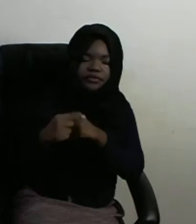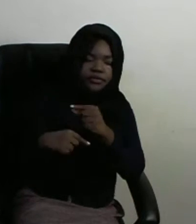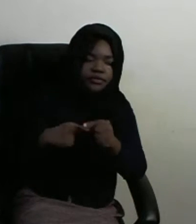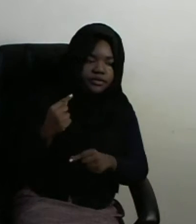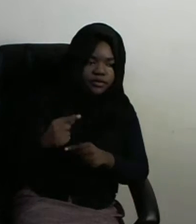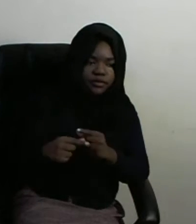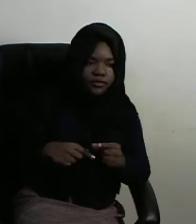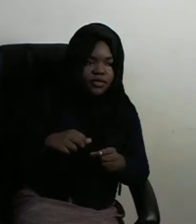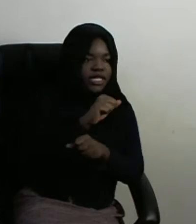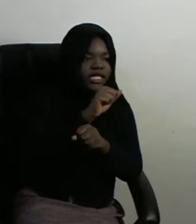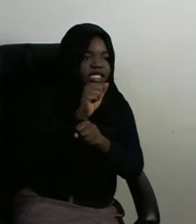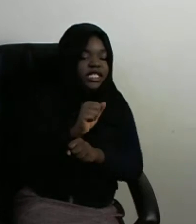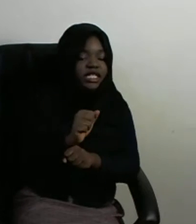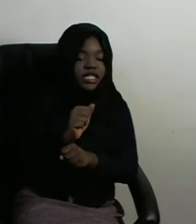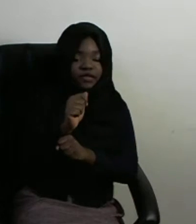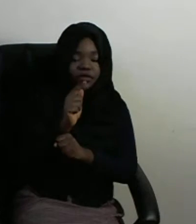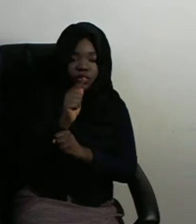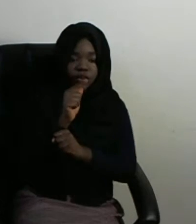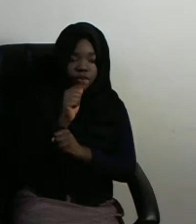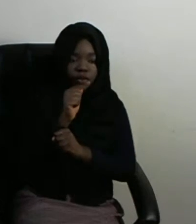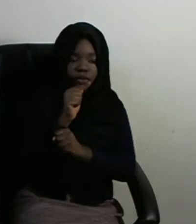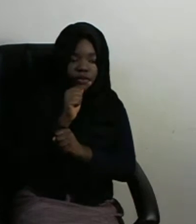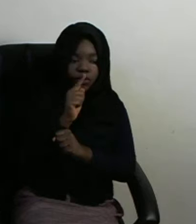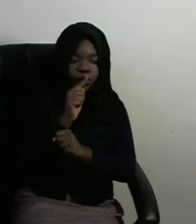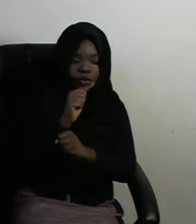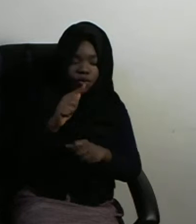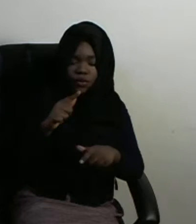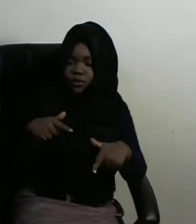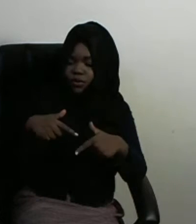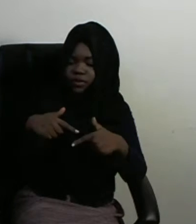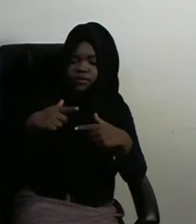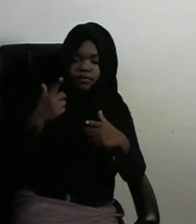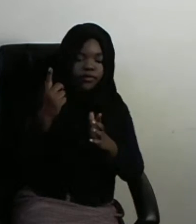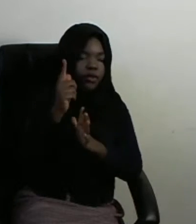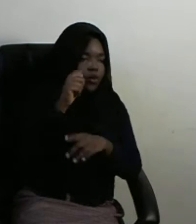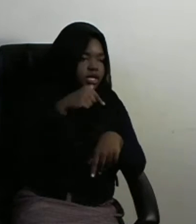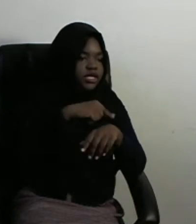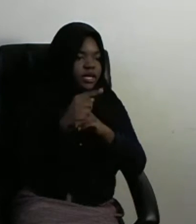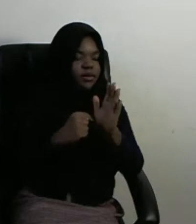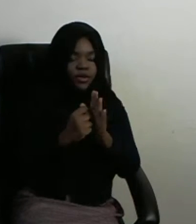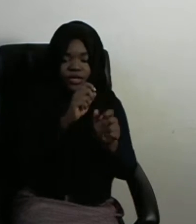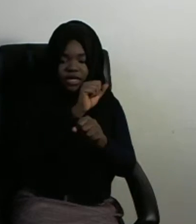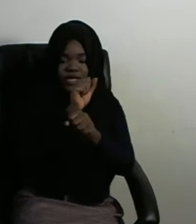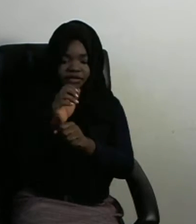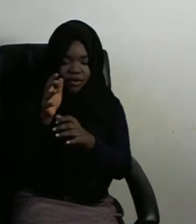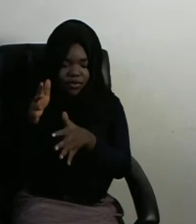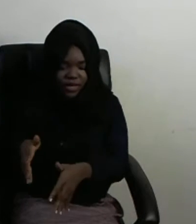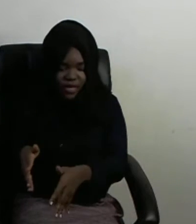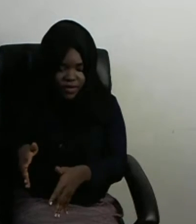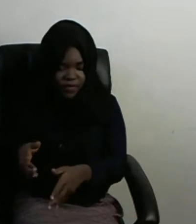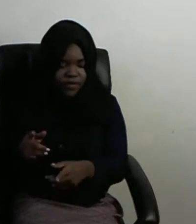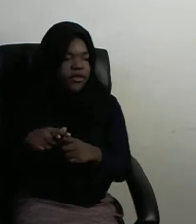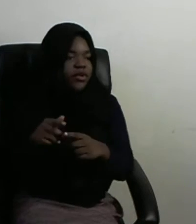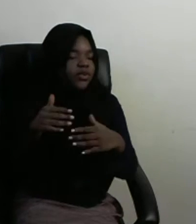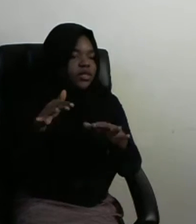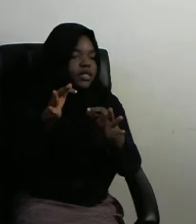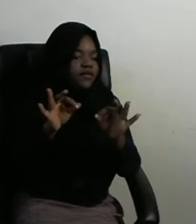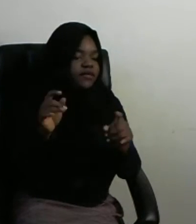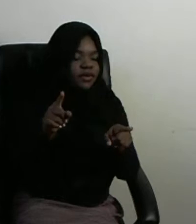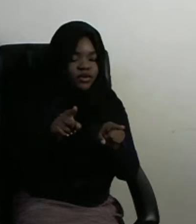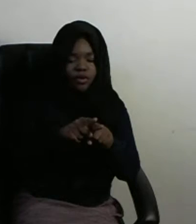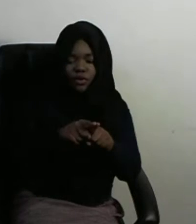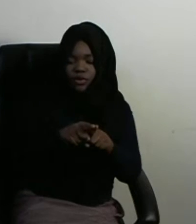so, slaves who were alive were gone, and slaves who were left were set free, and the